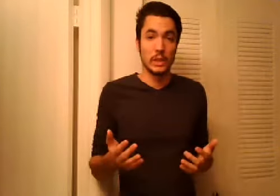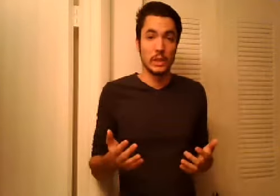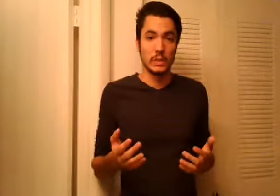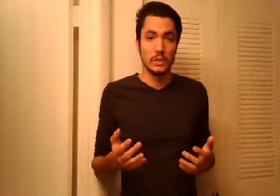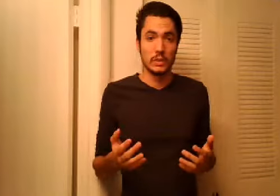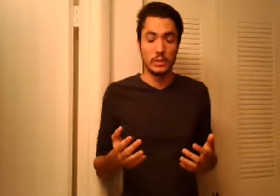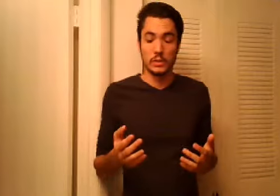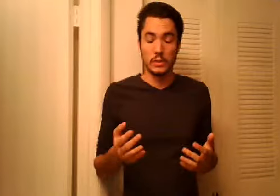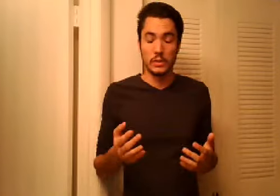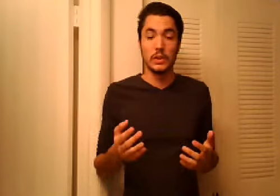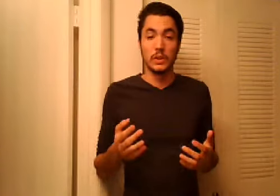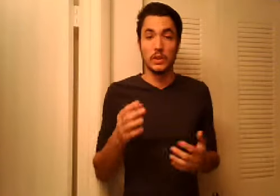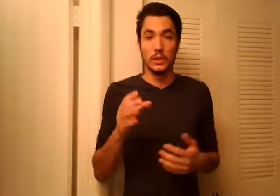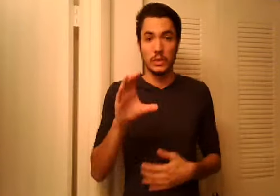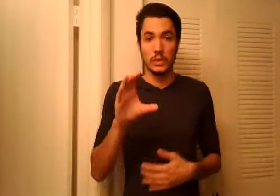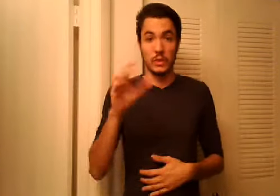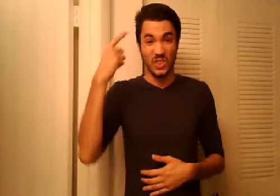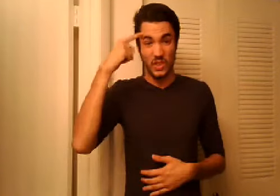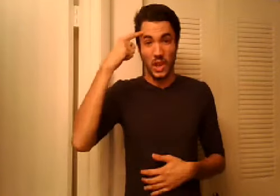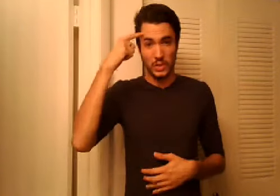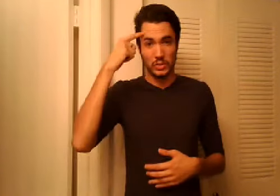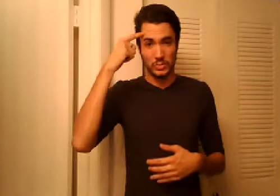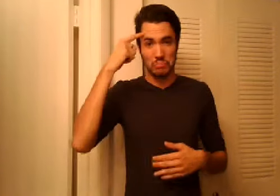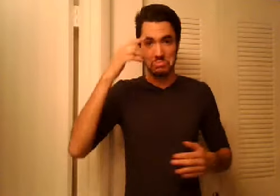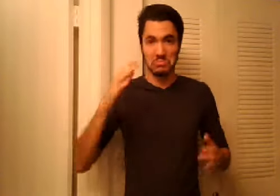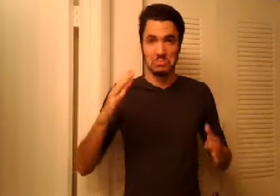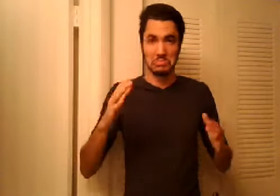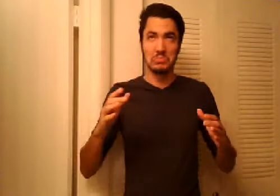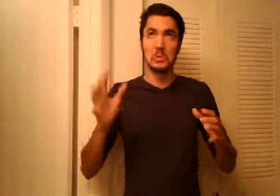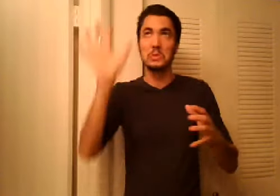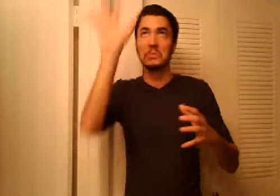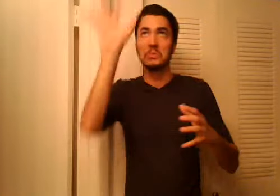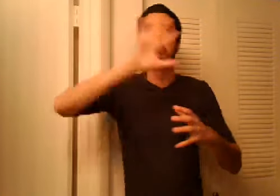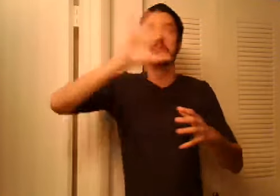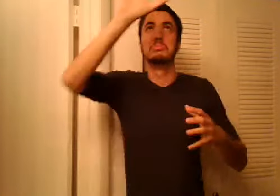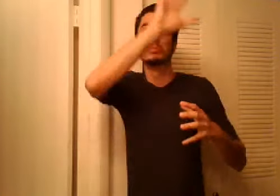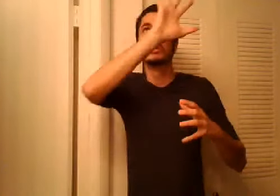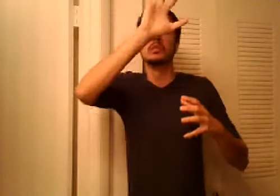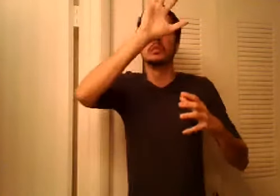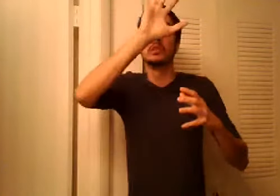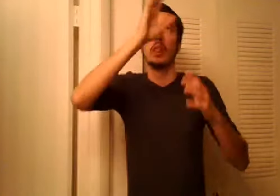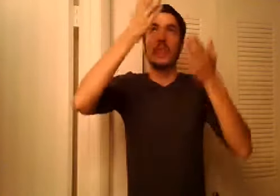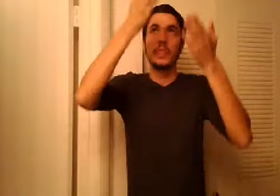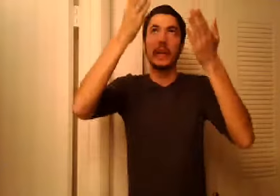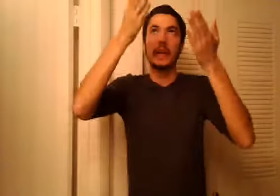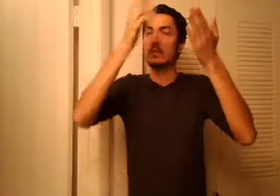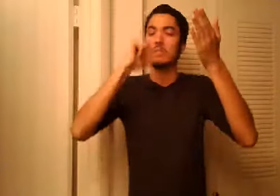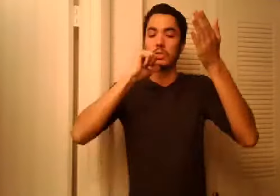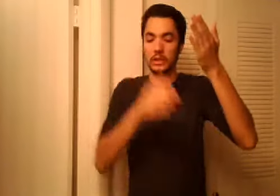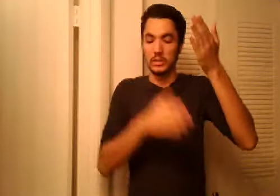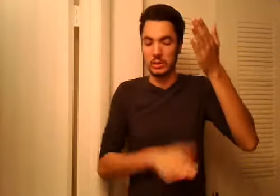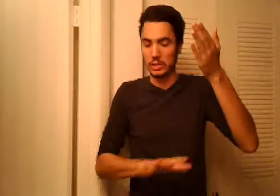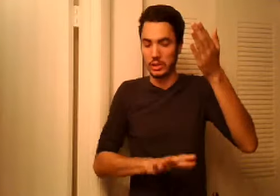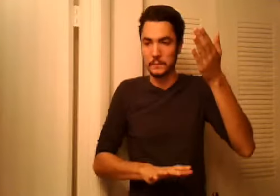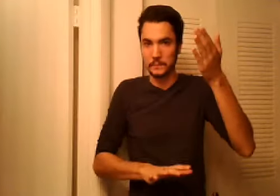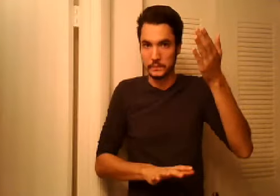base. Consciousness of people is located in the superstructure instead of in the base. In that sense, consciousness is false. Right? So if you think of